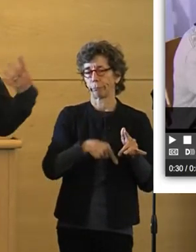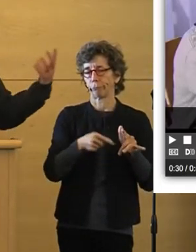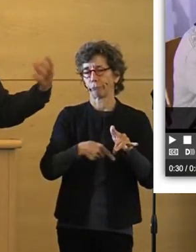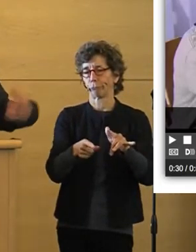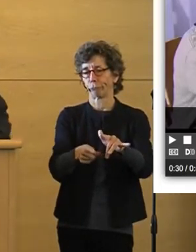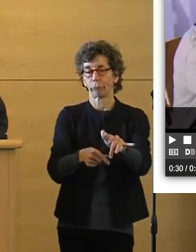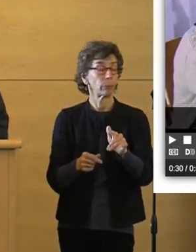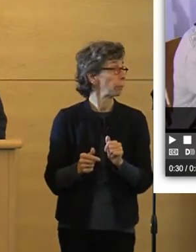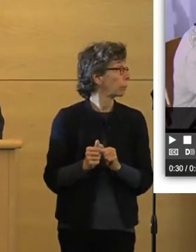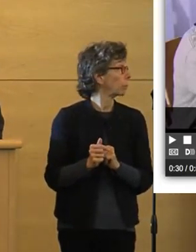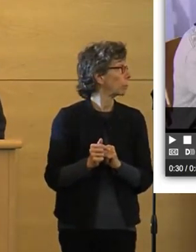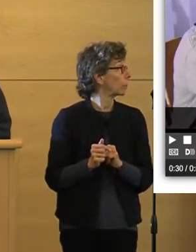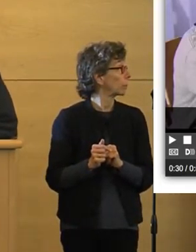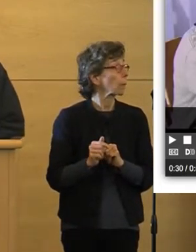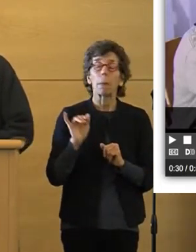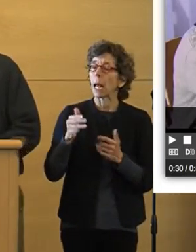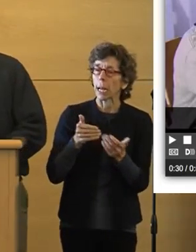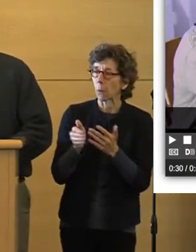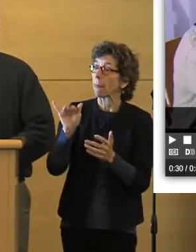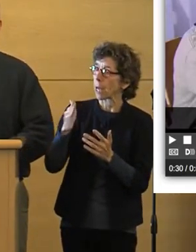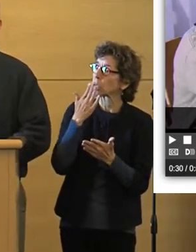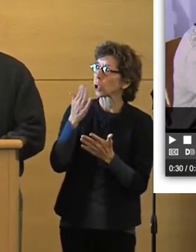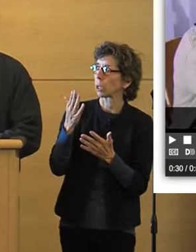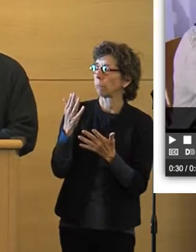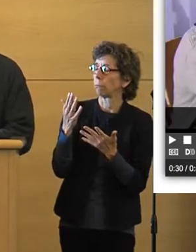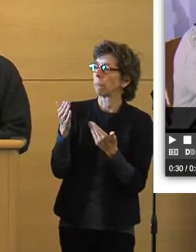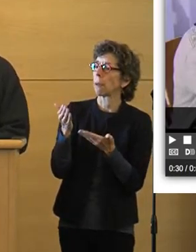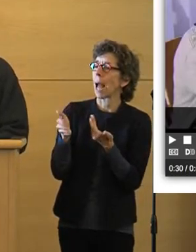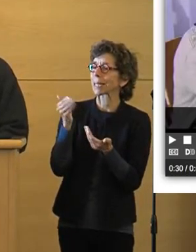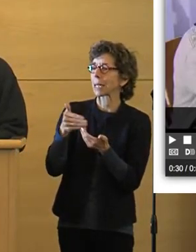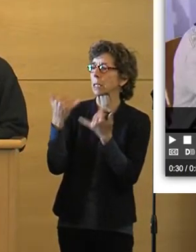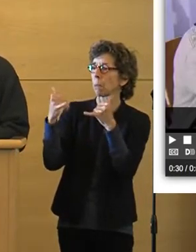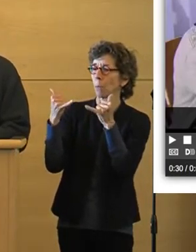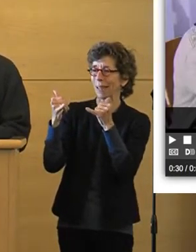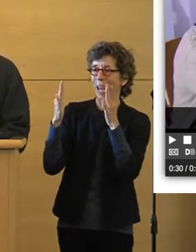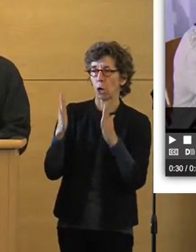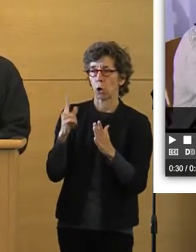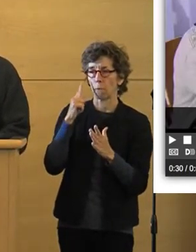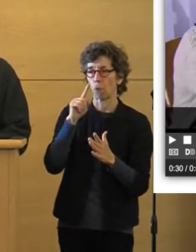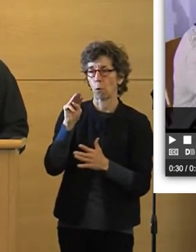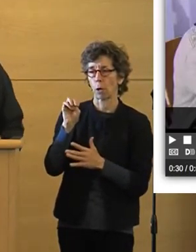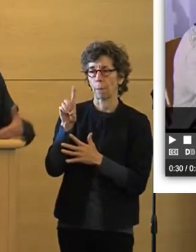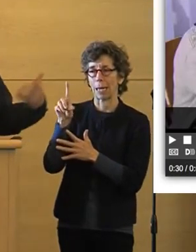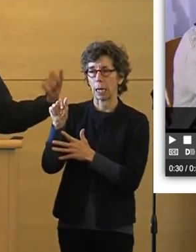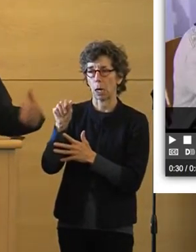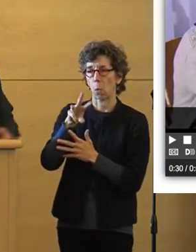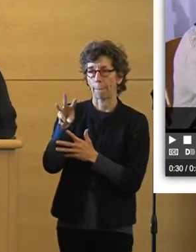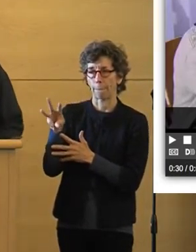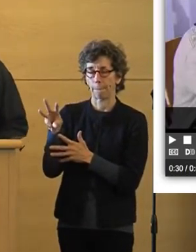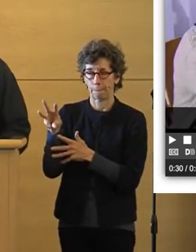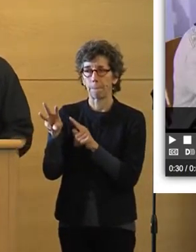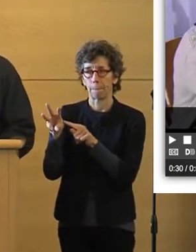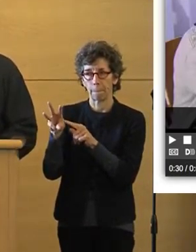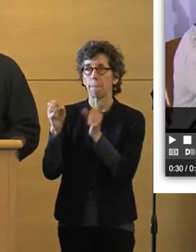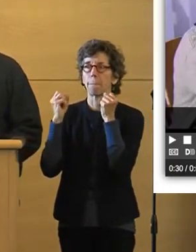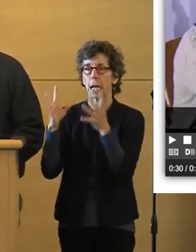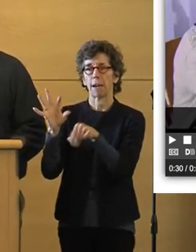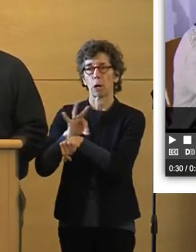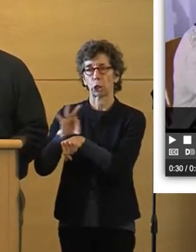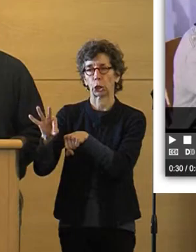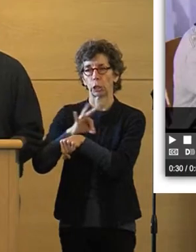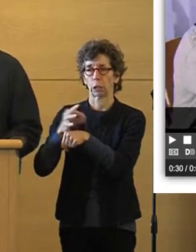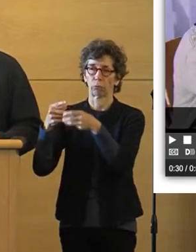on the page. They don't want to get stuck, you know, in the mud of trying to get through that transcript. So they can enable that and